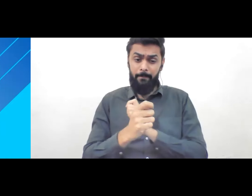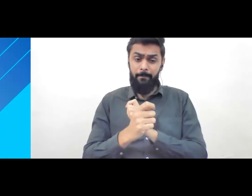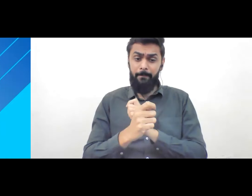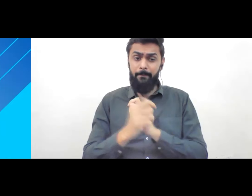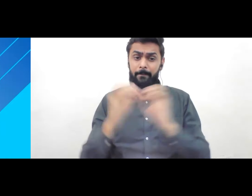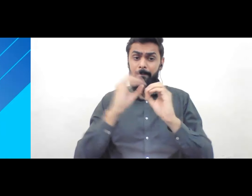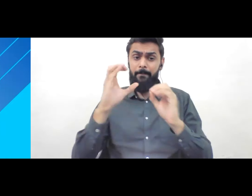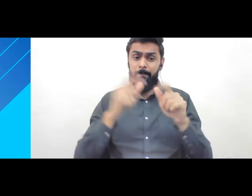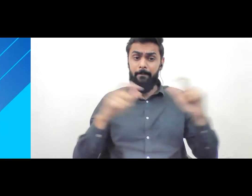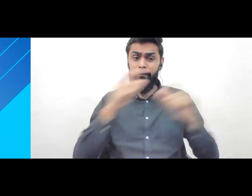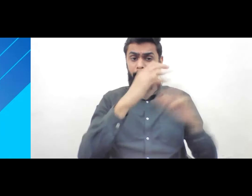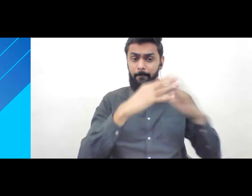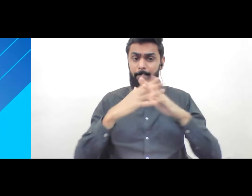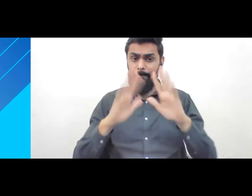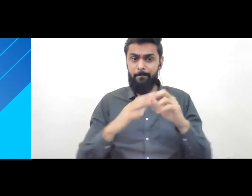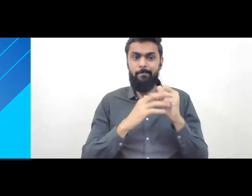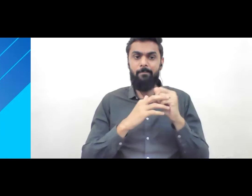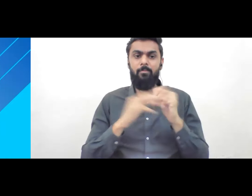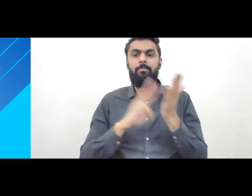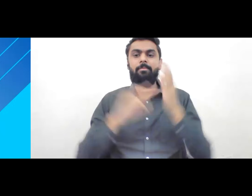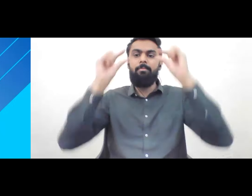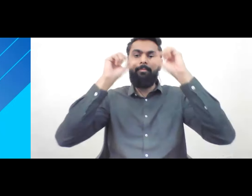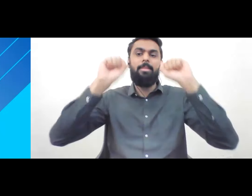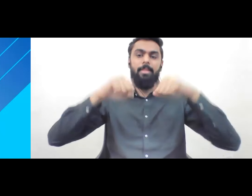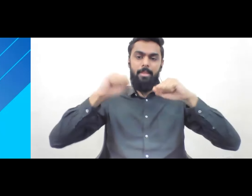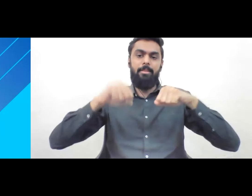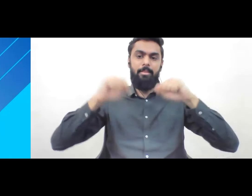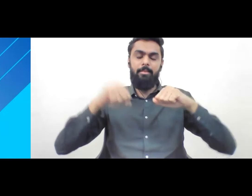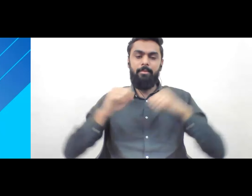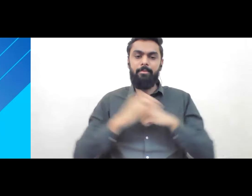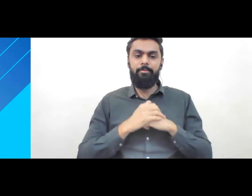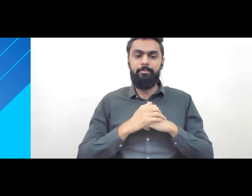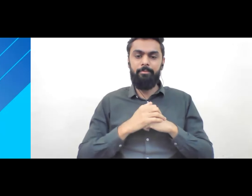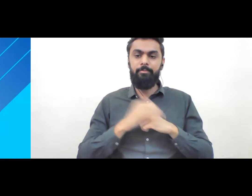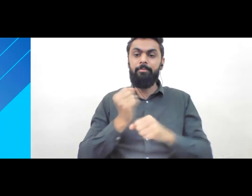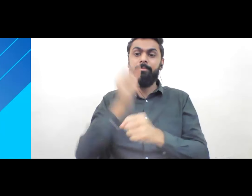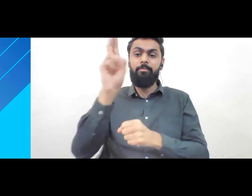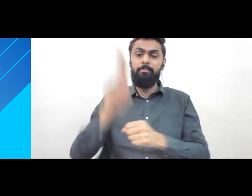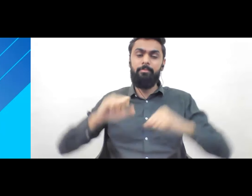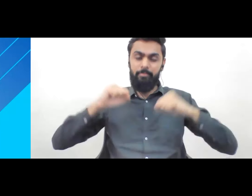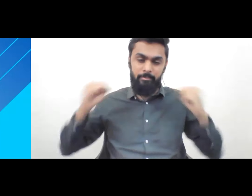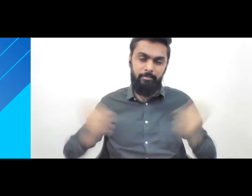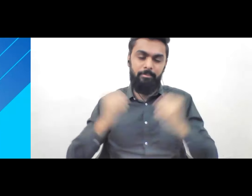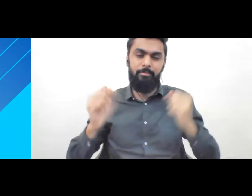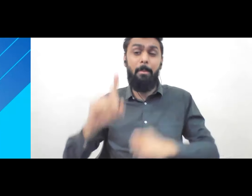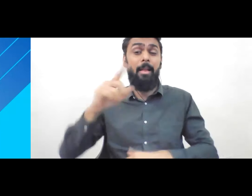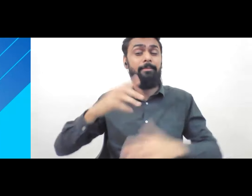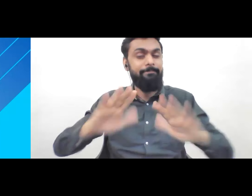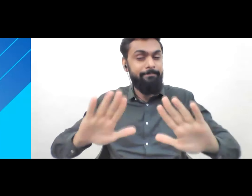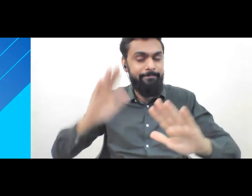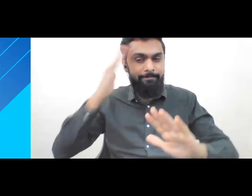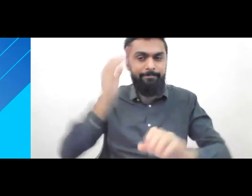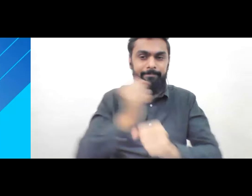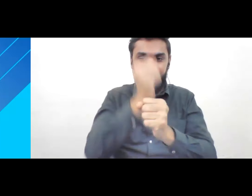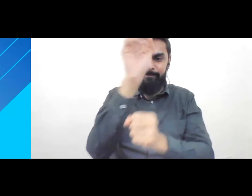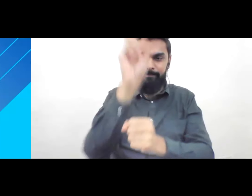website. There are lots of grammar activities, but let's think of, grammar in